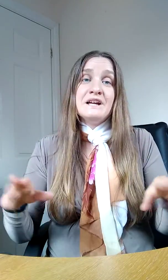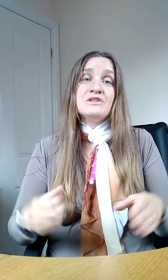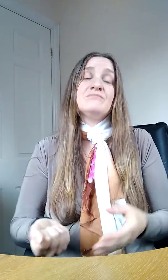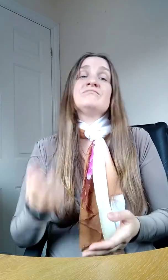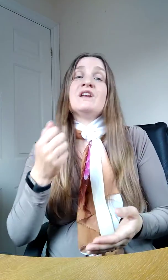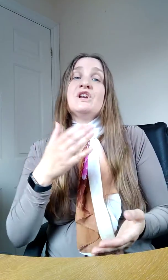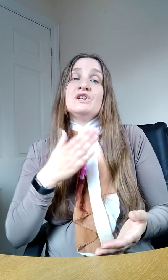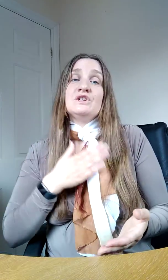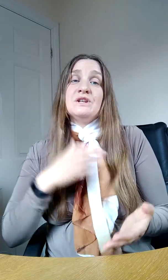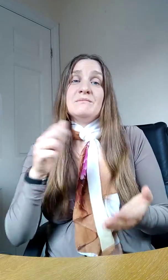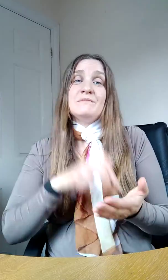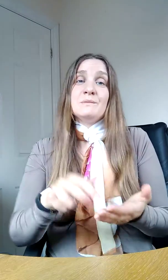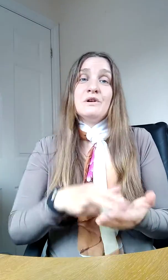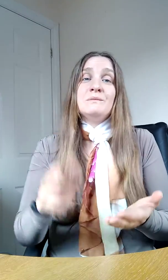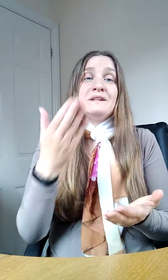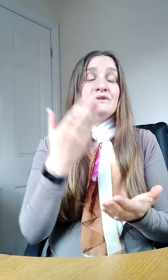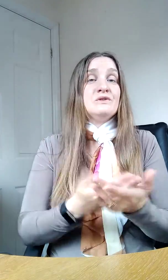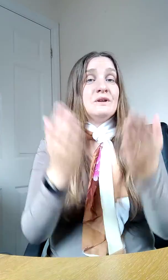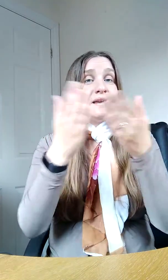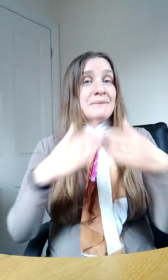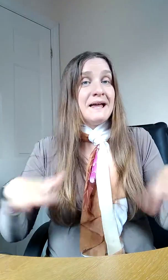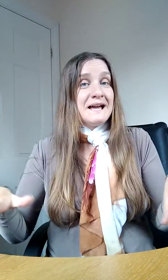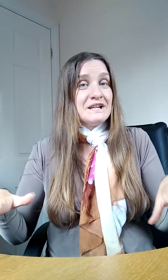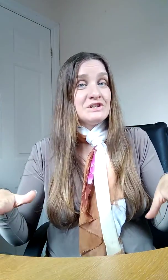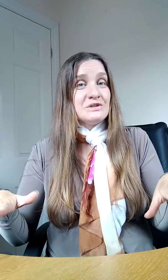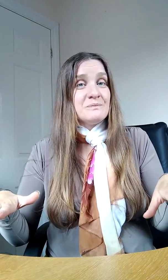plage. J'aime me promener sur la plage.